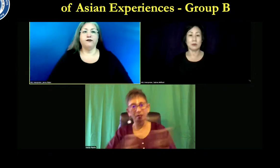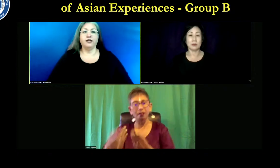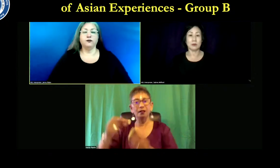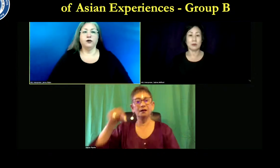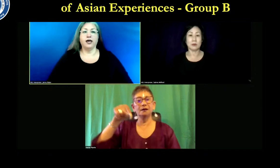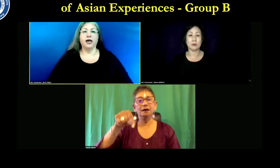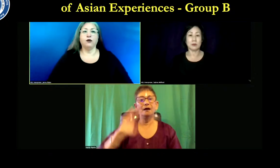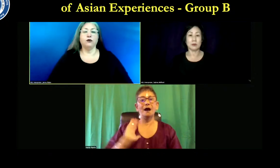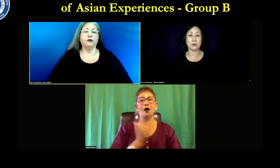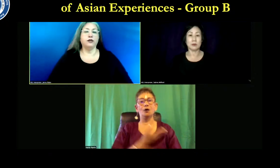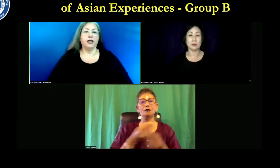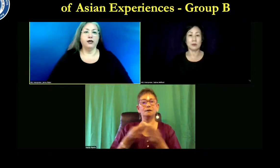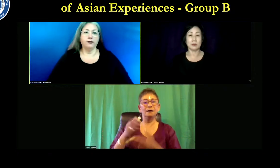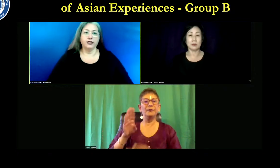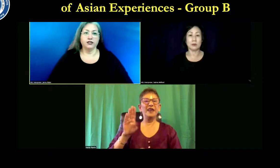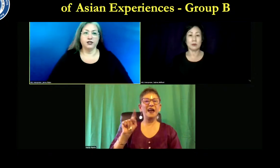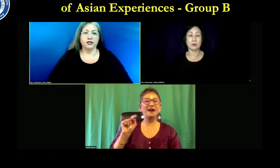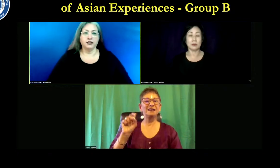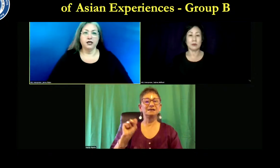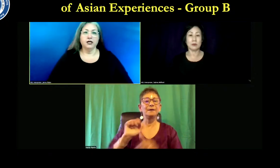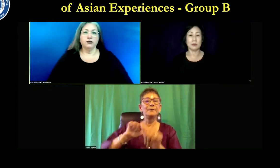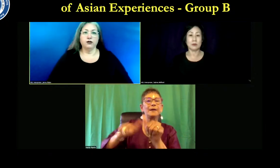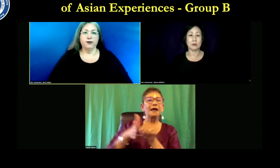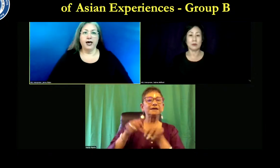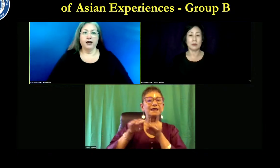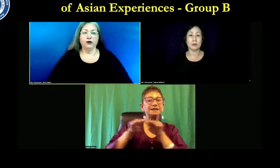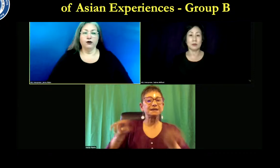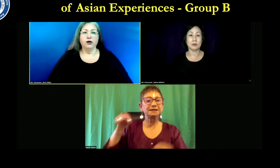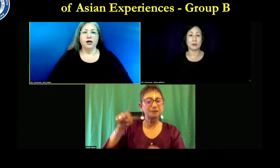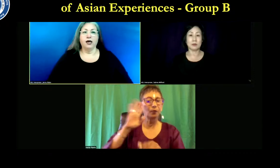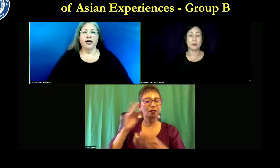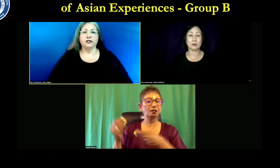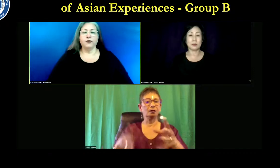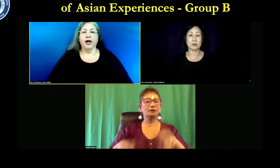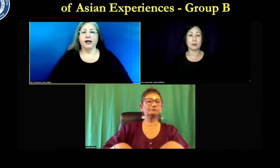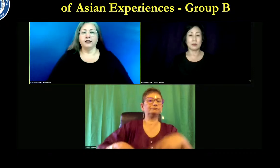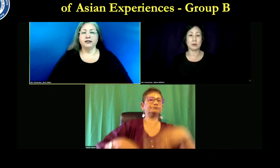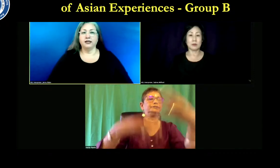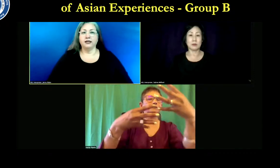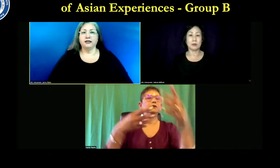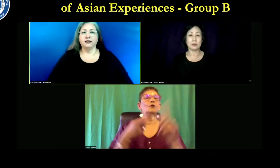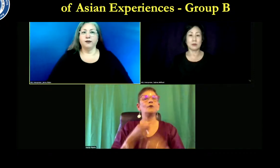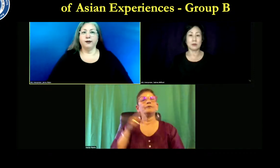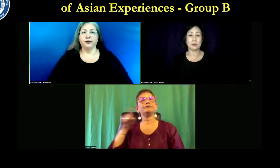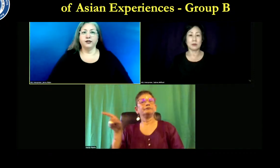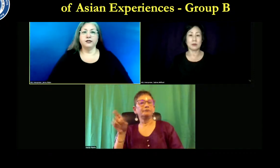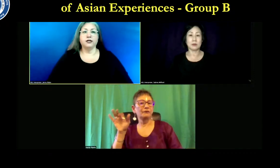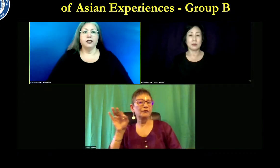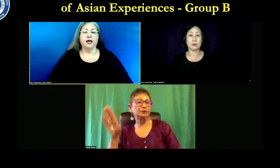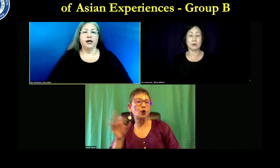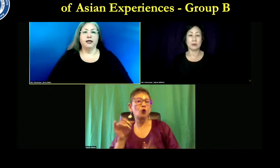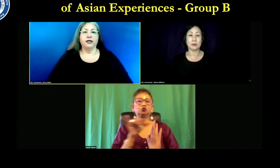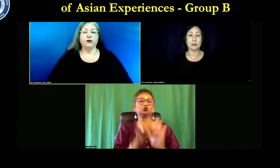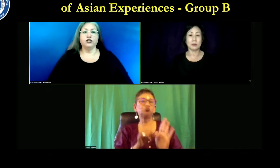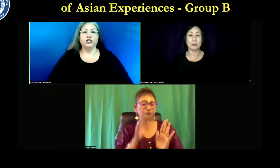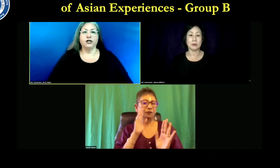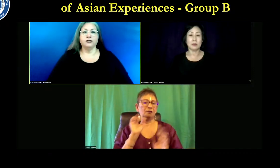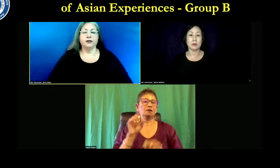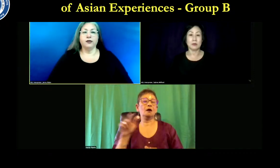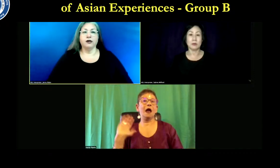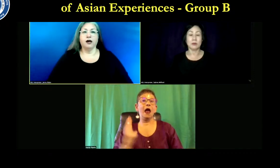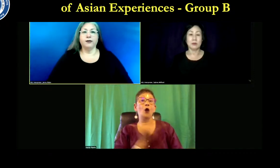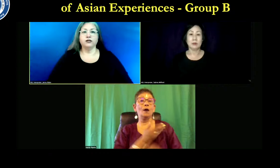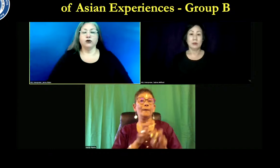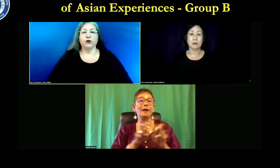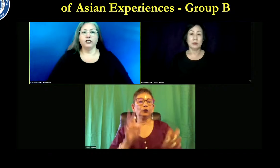YouTube and Facebook, and will relay your messages to the panel as behind the scenes members, and they will share